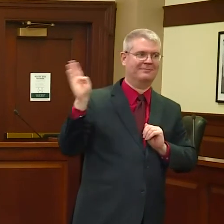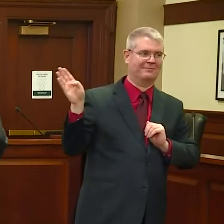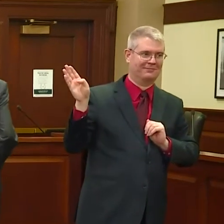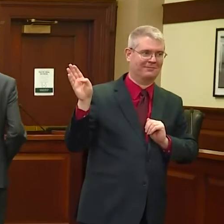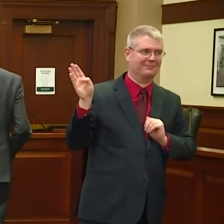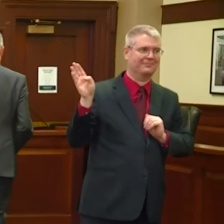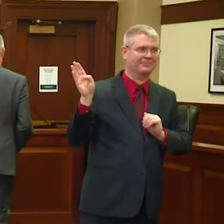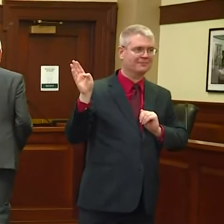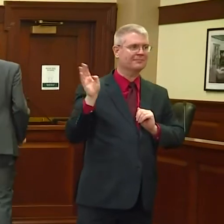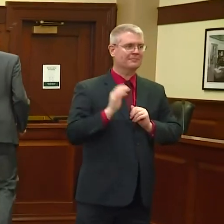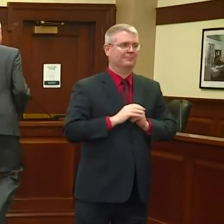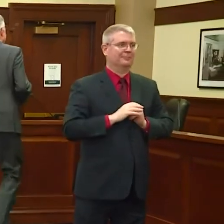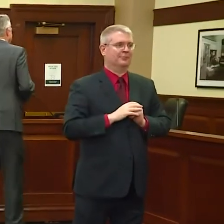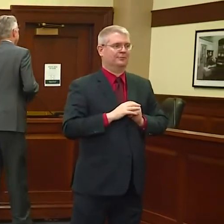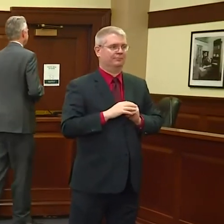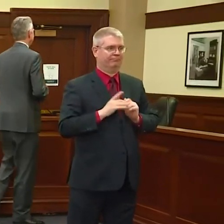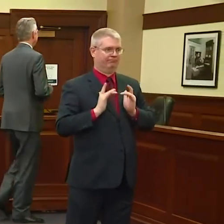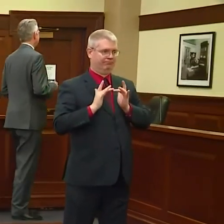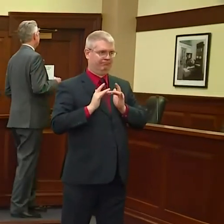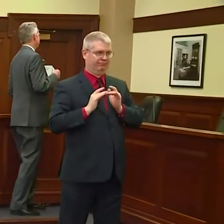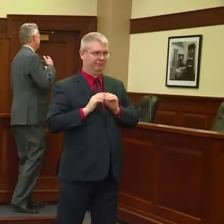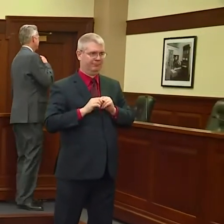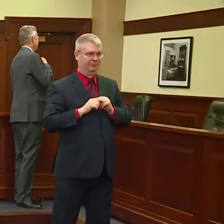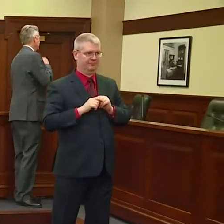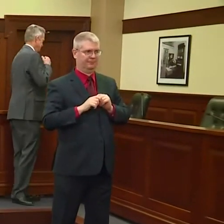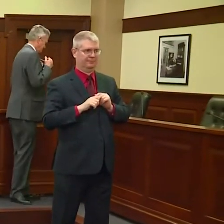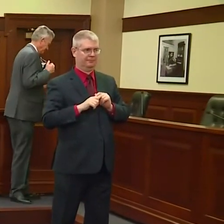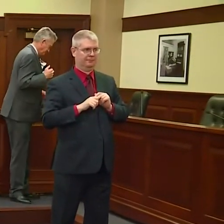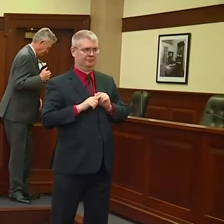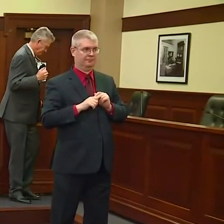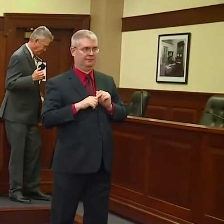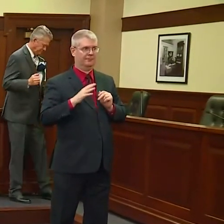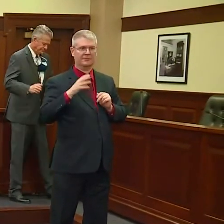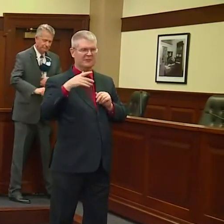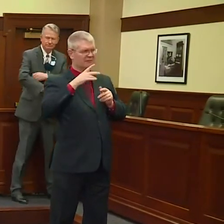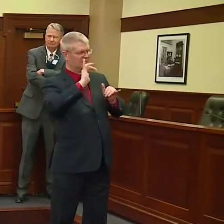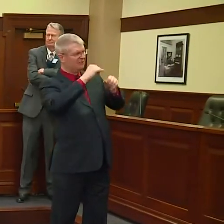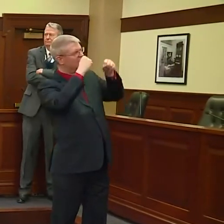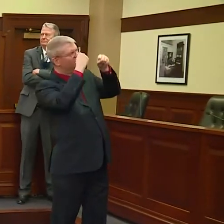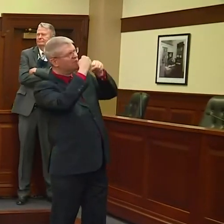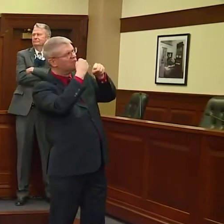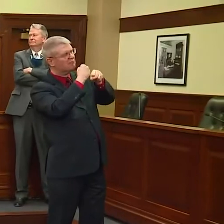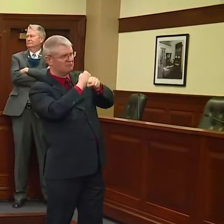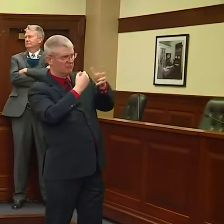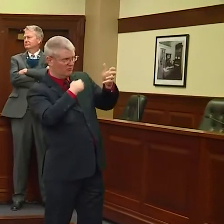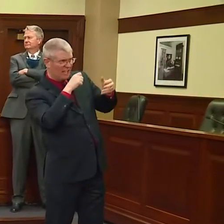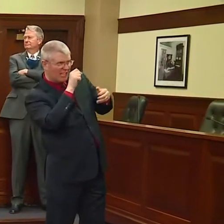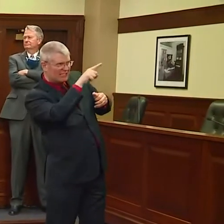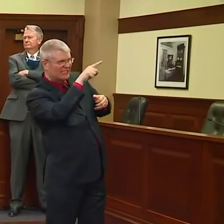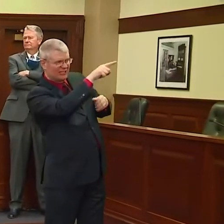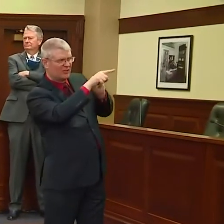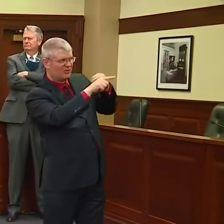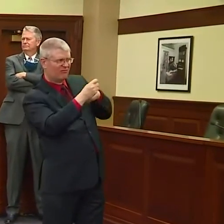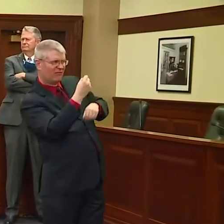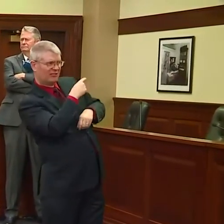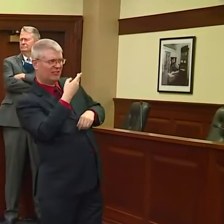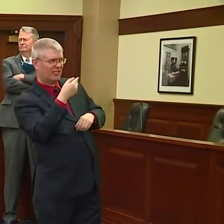that have economies and populations that are very similar to Idaho's, but their numbers aren't rising